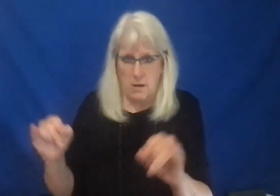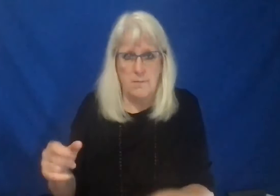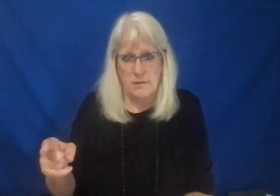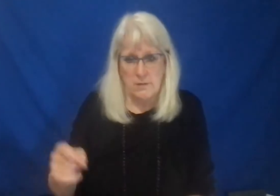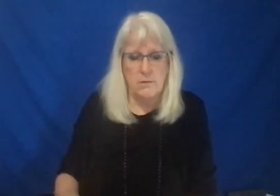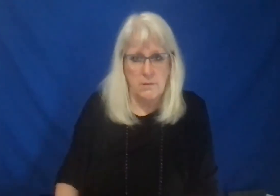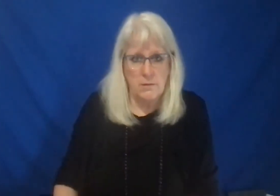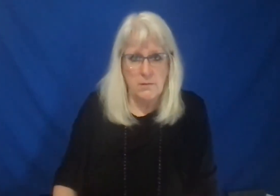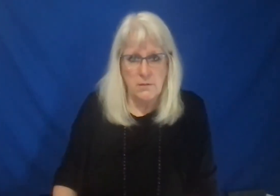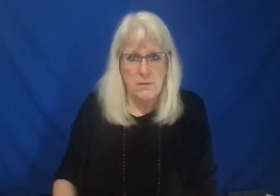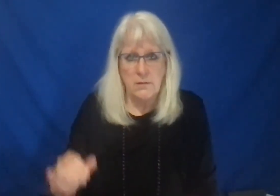way